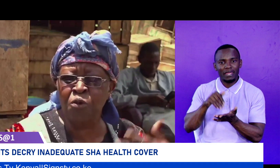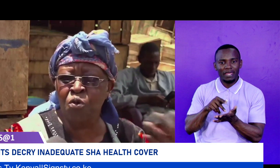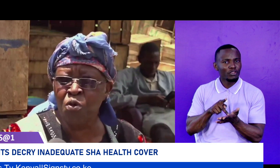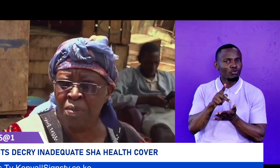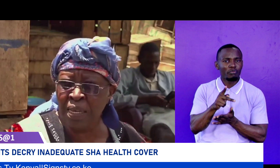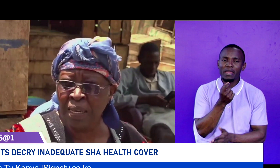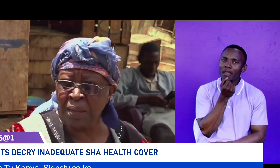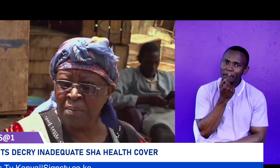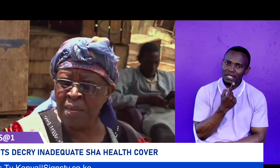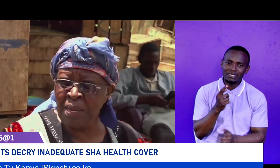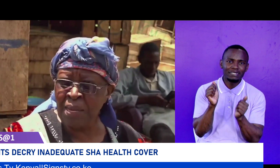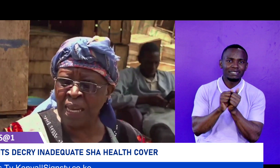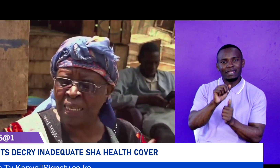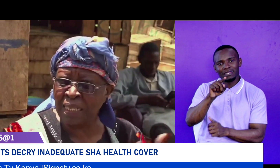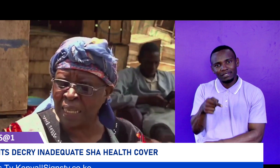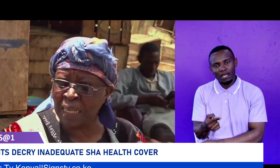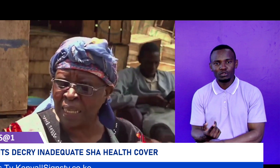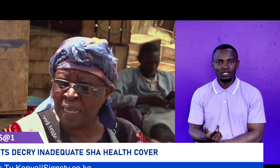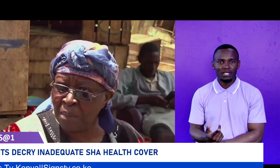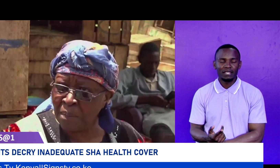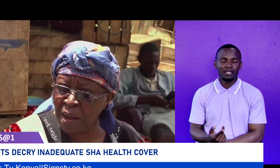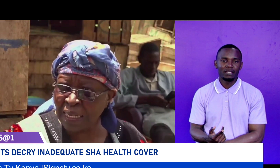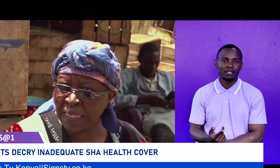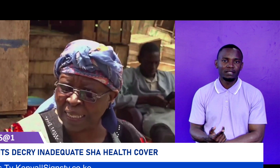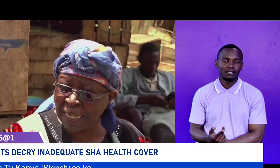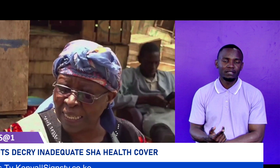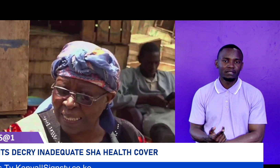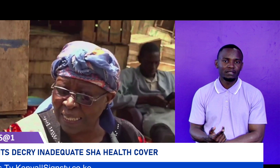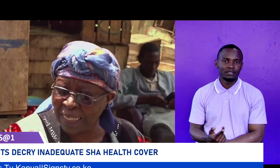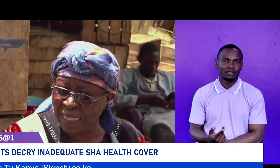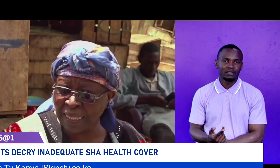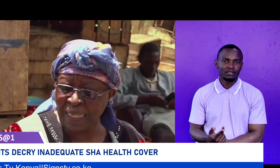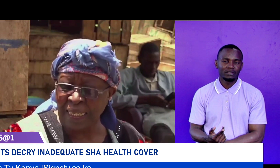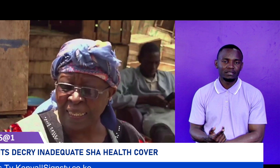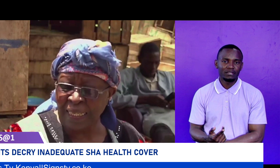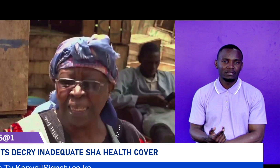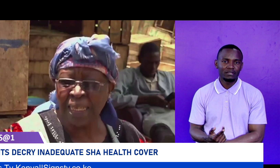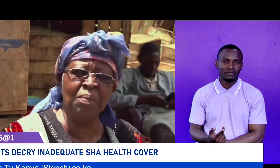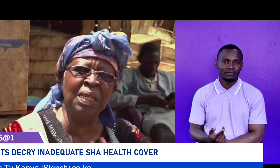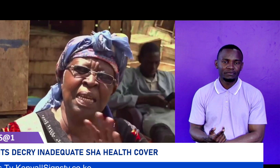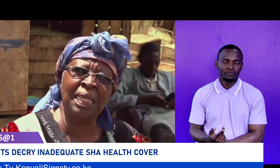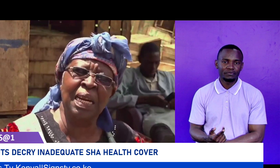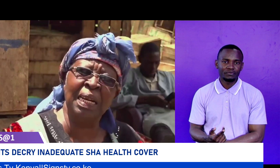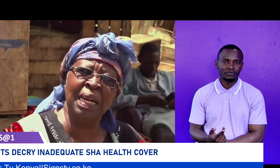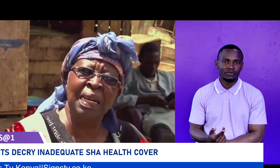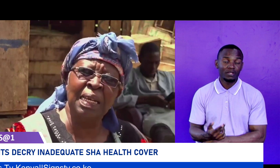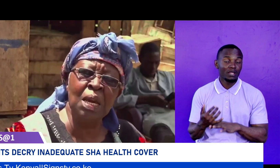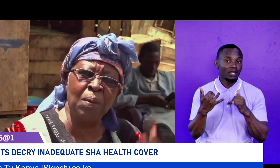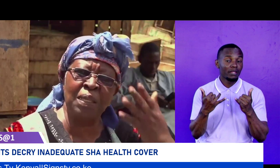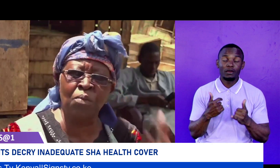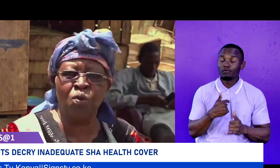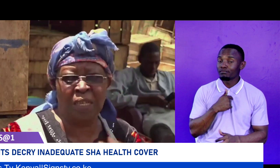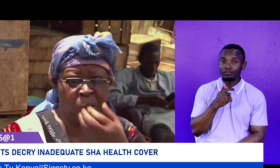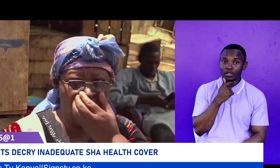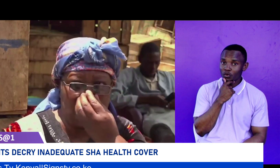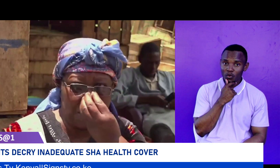10,760. Sasa mimi nashangaa hii pesa mtu atatoaga